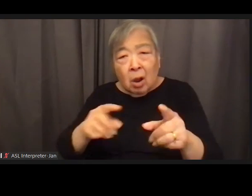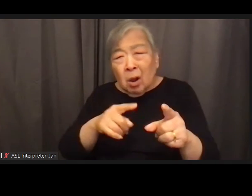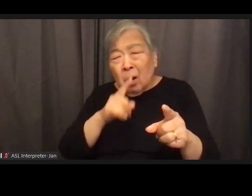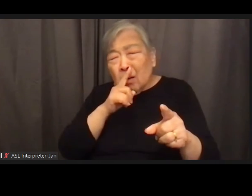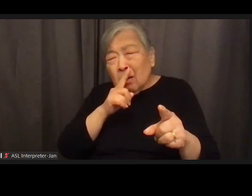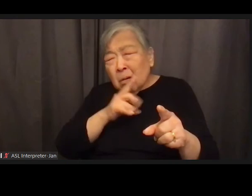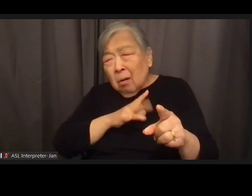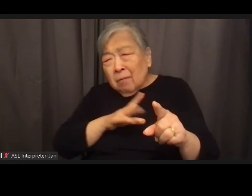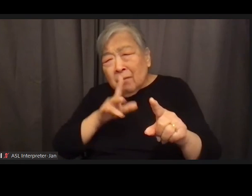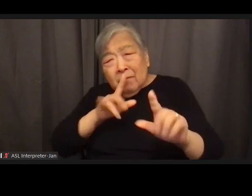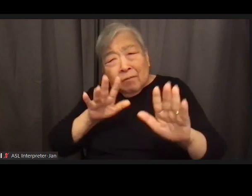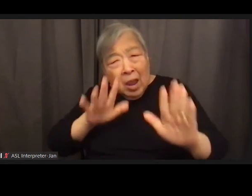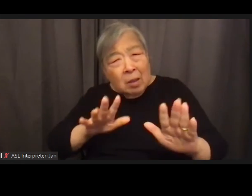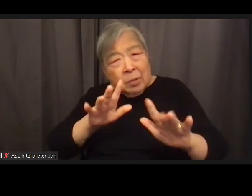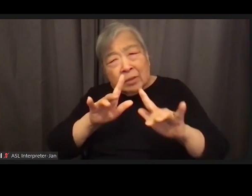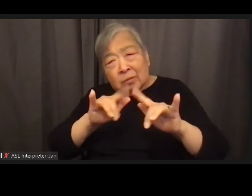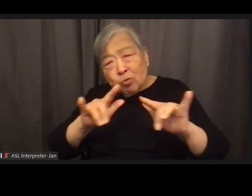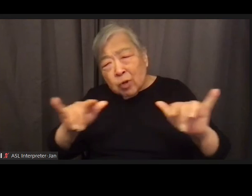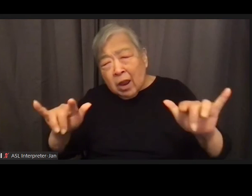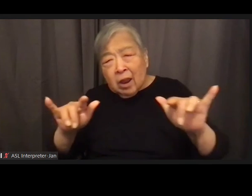array of films,